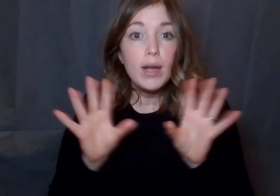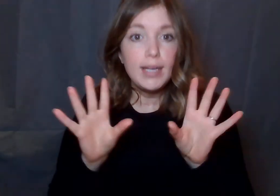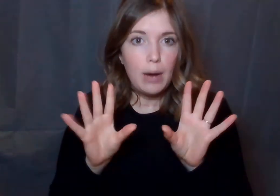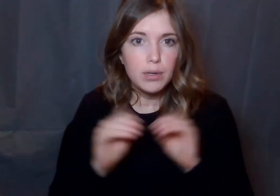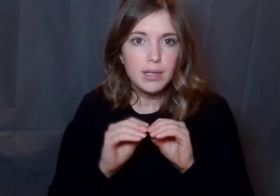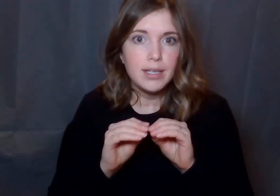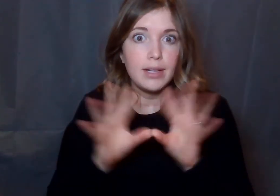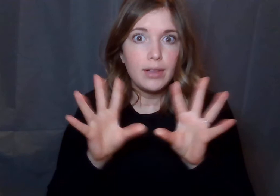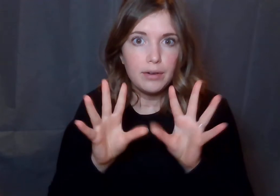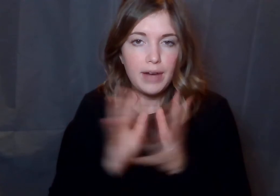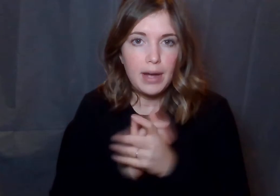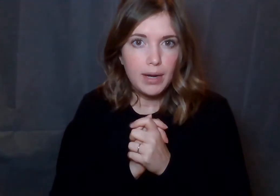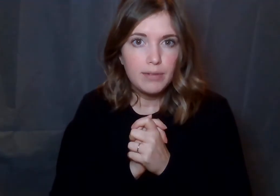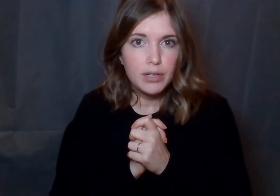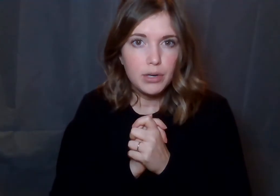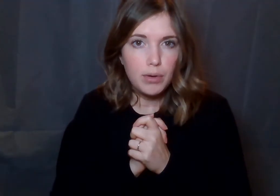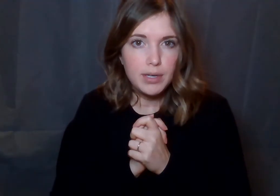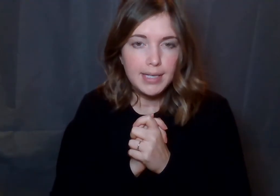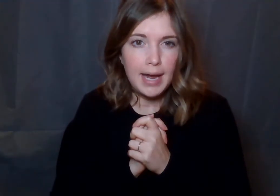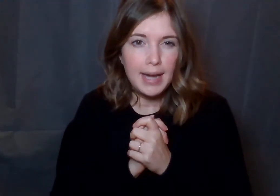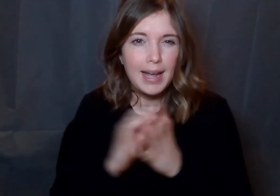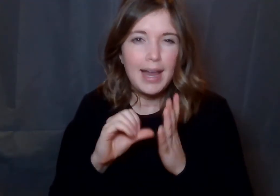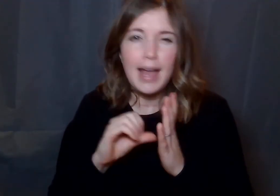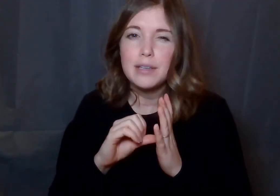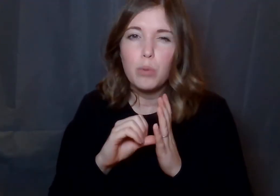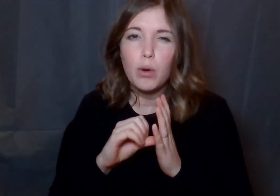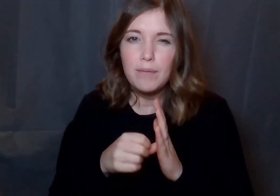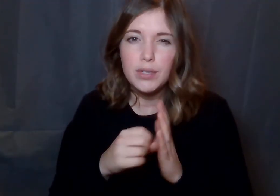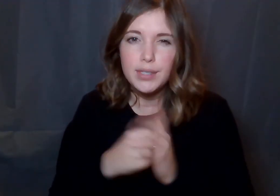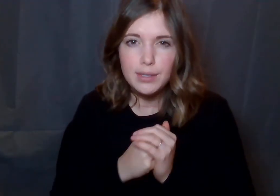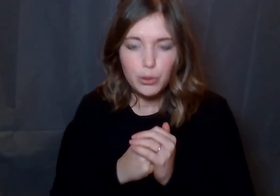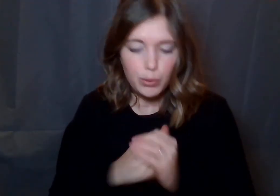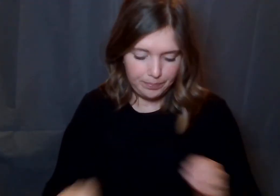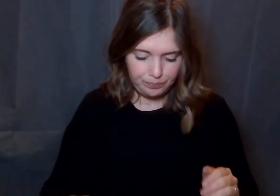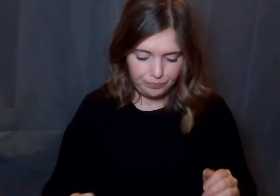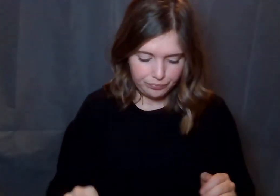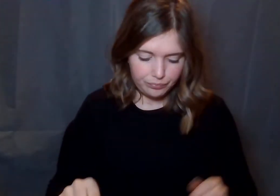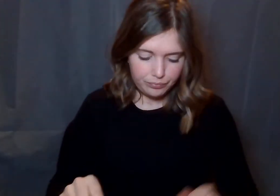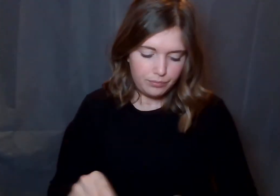point out and to clarify whatever you're going to sign. It kind of adds more emphasis to it.